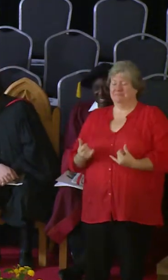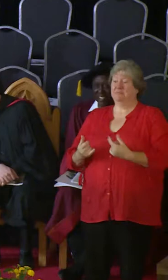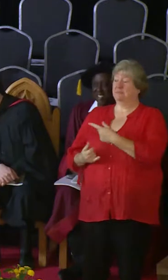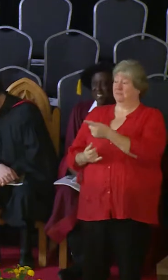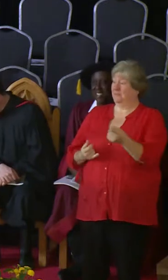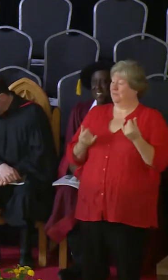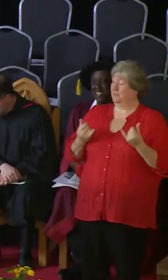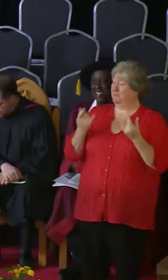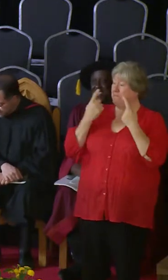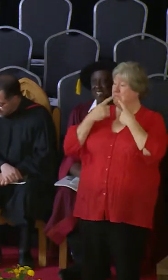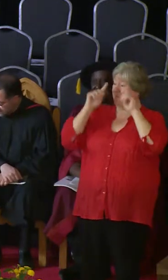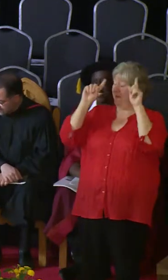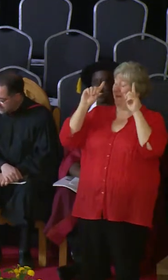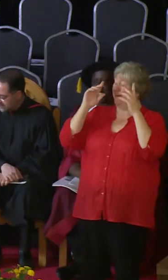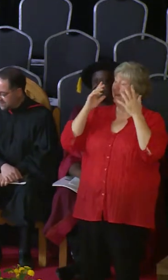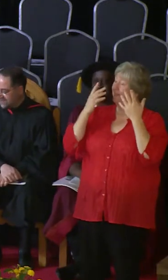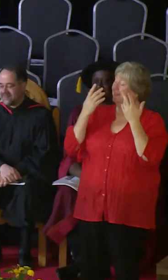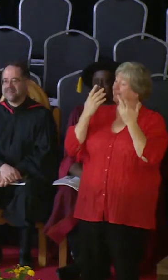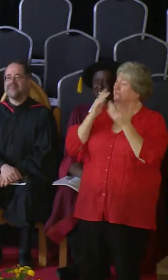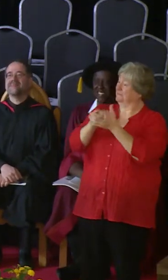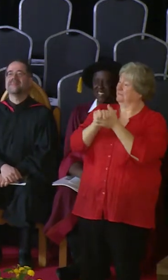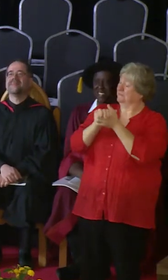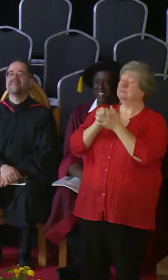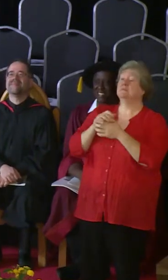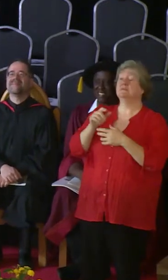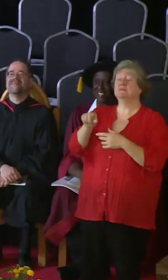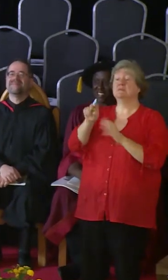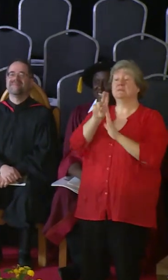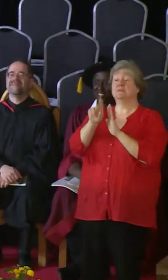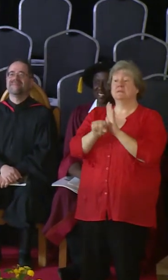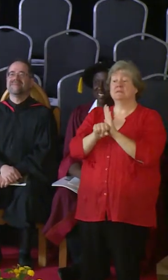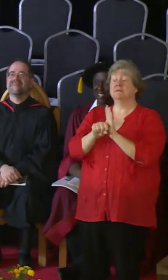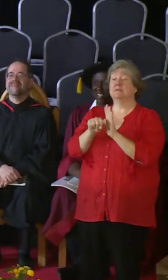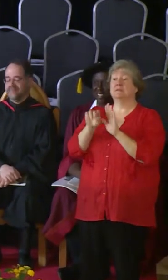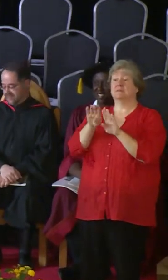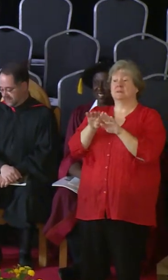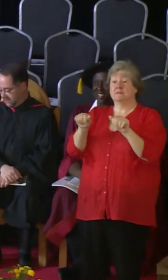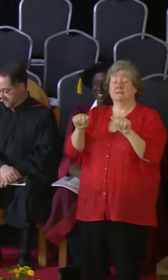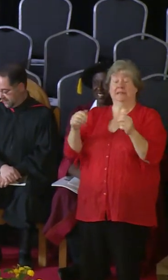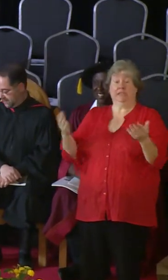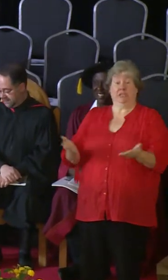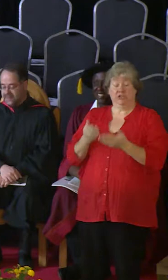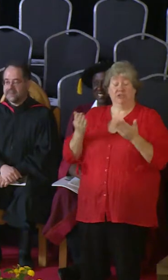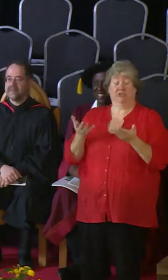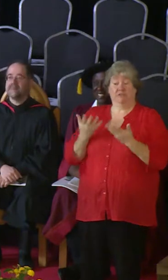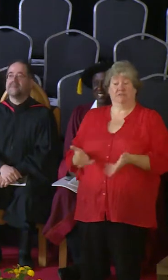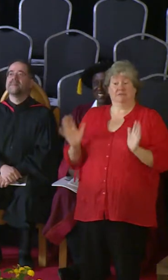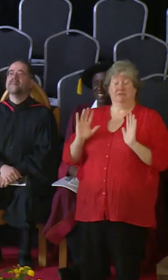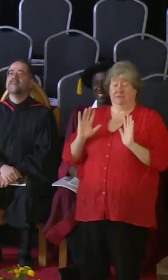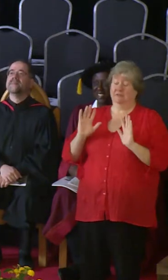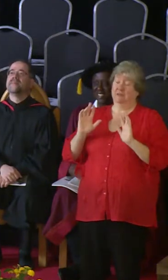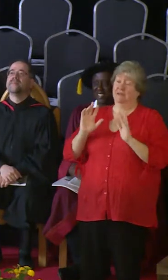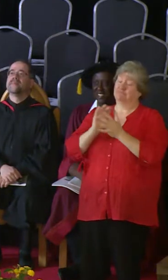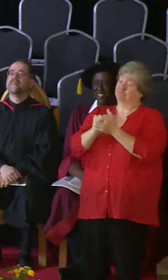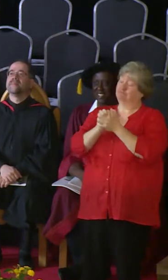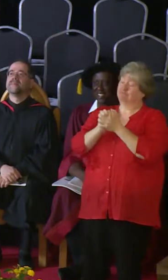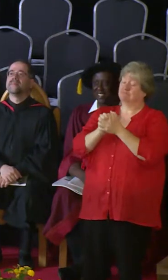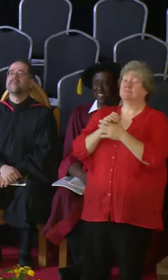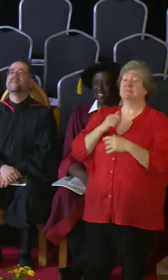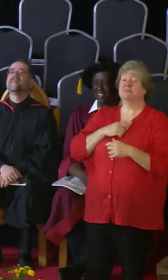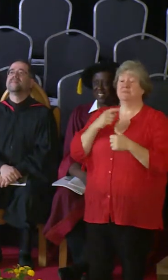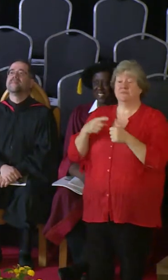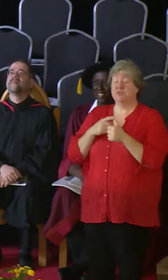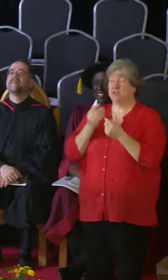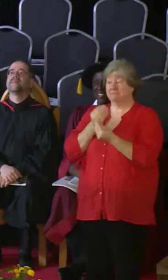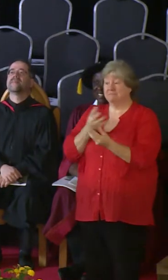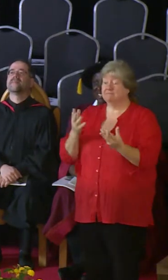amazing accomplishment, completion of your undergraduate bachelor's degree at the University of Guelph. Let me take the opportunity to congratulate